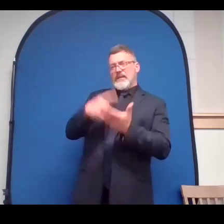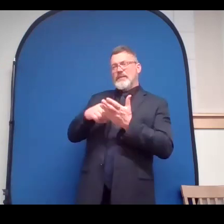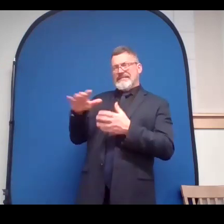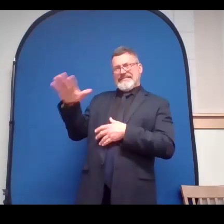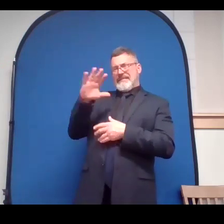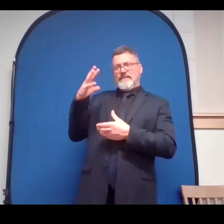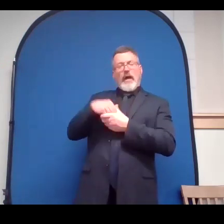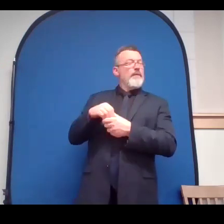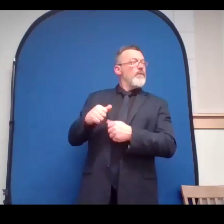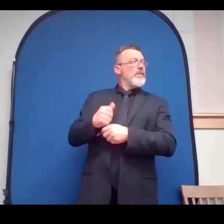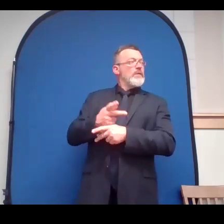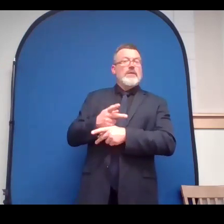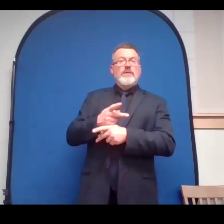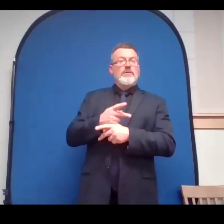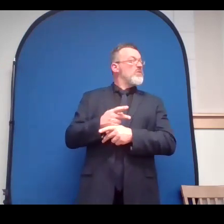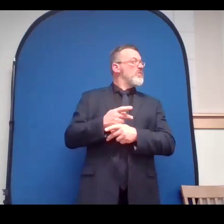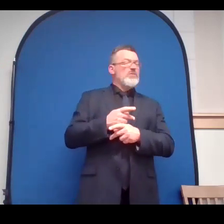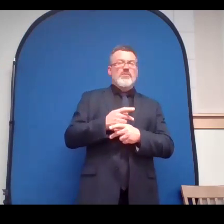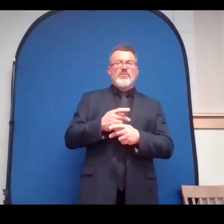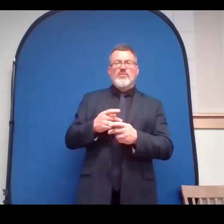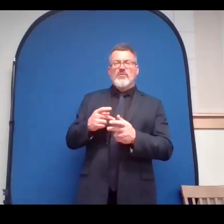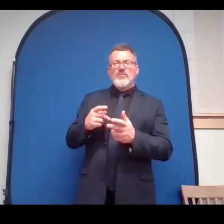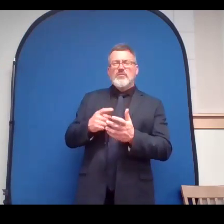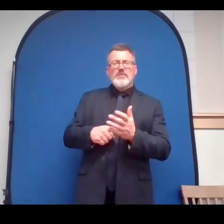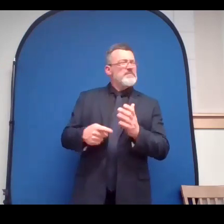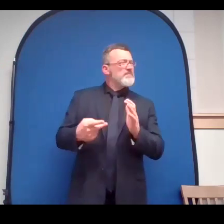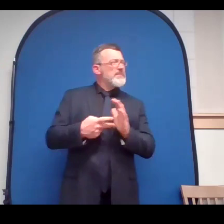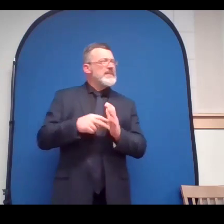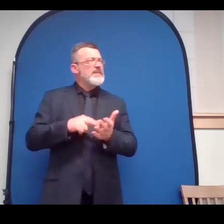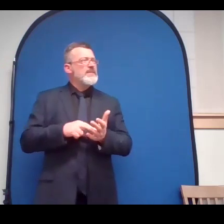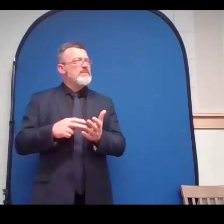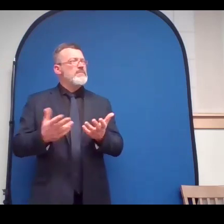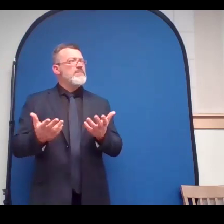Right? Is there anything else about his